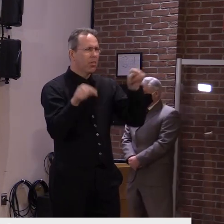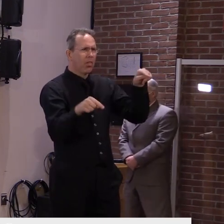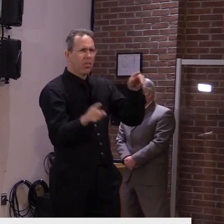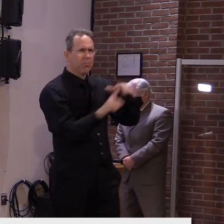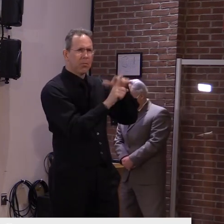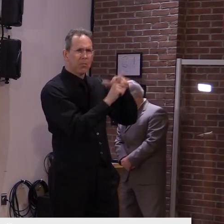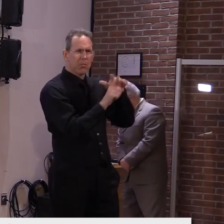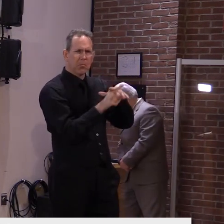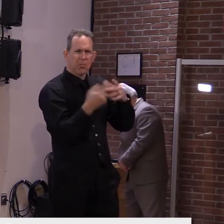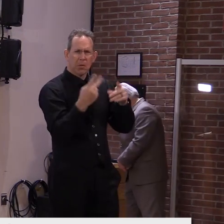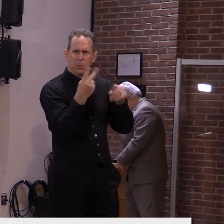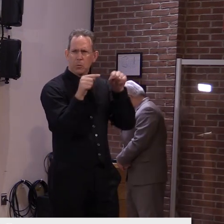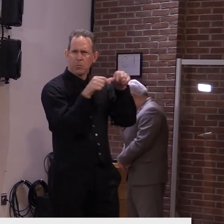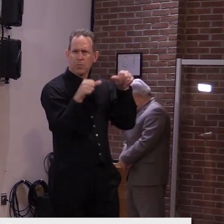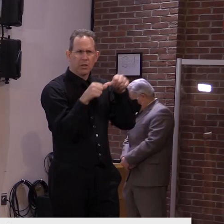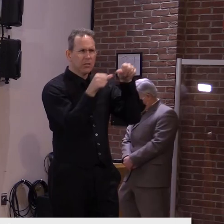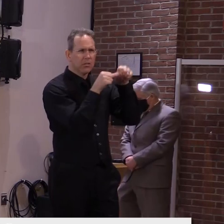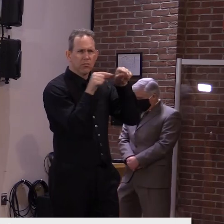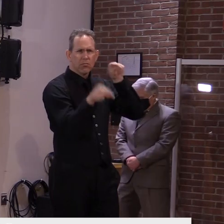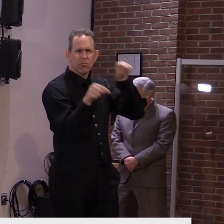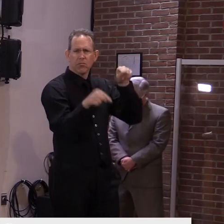Commissioner